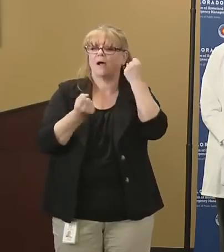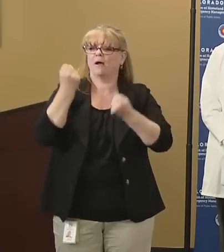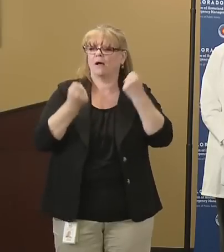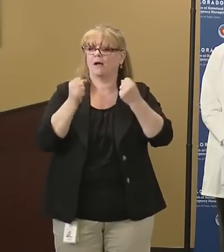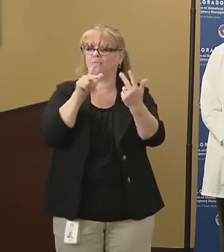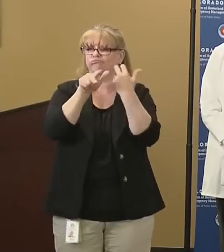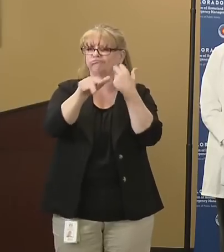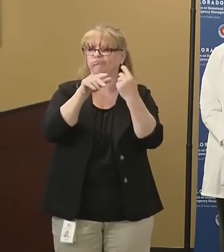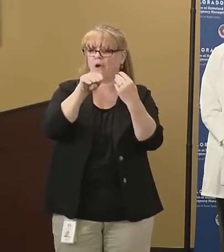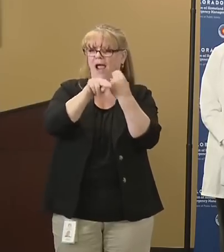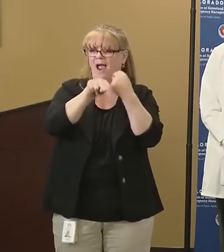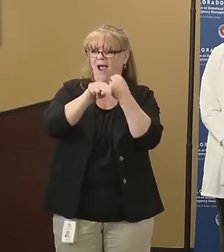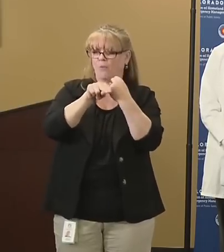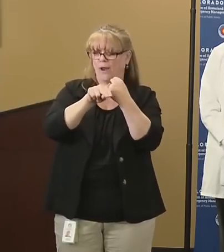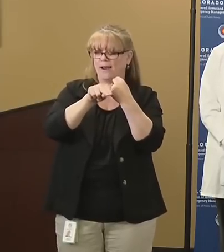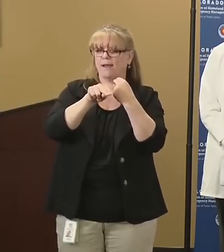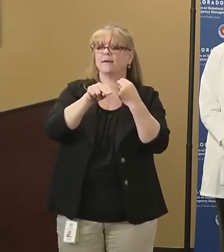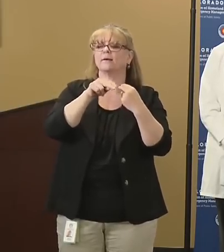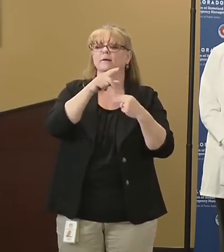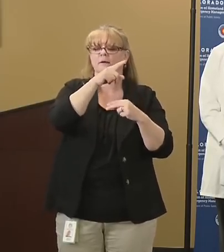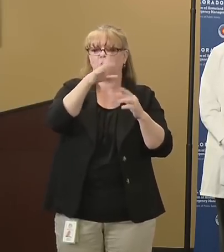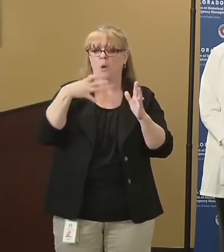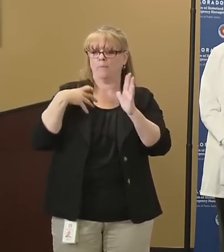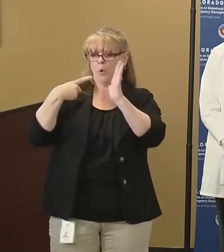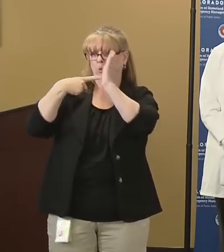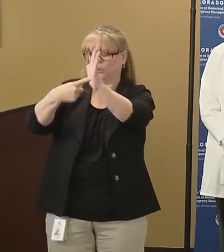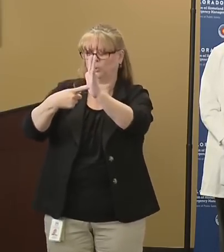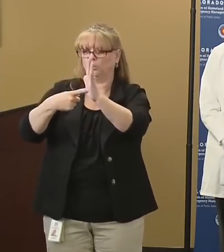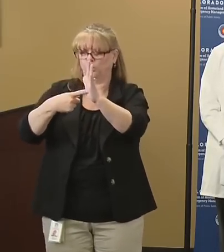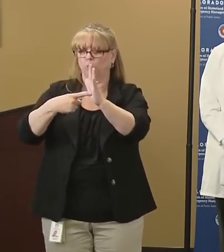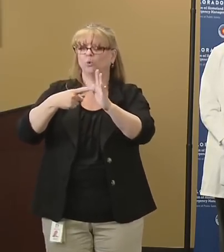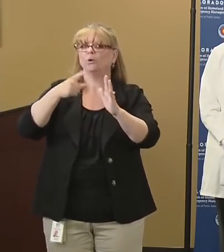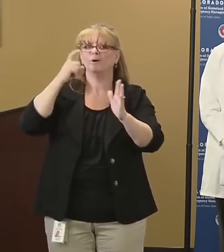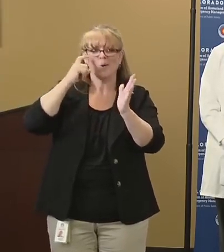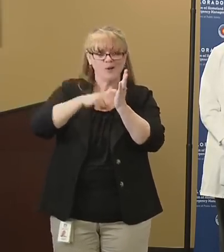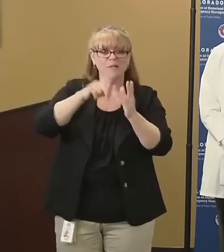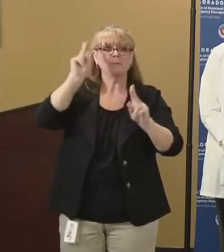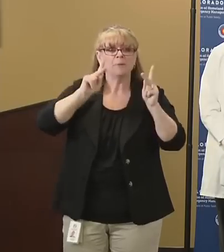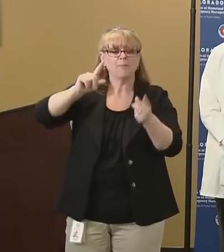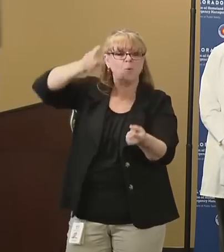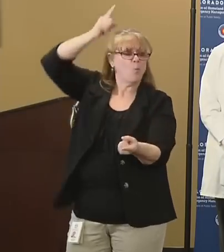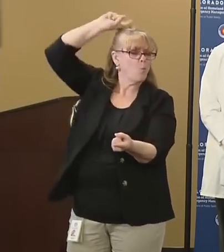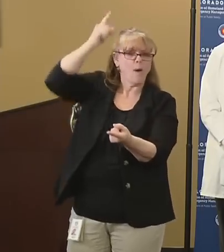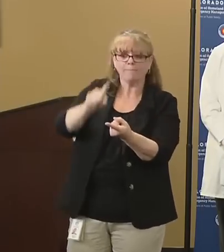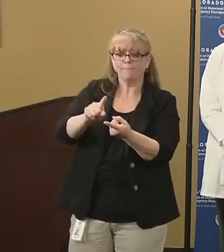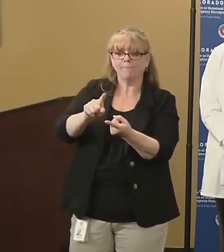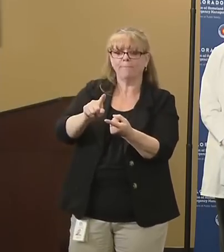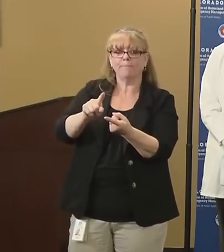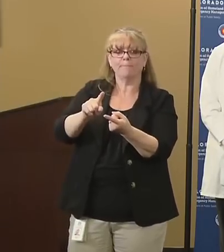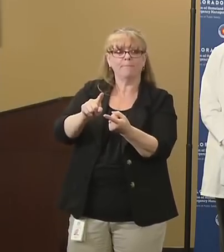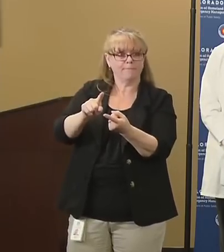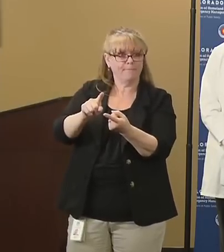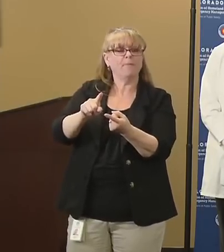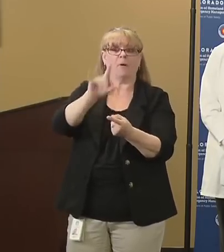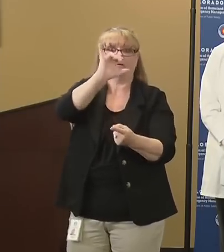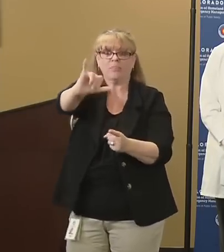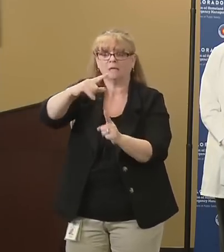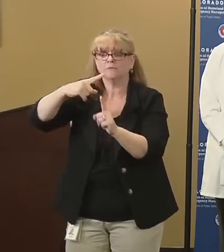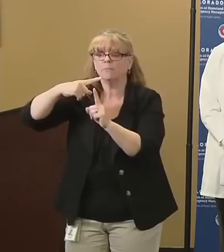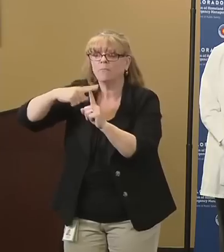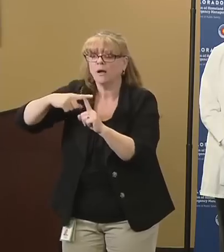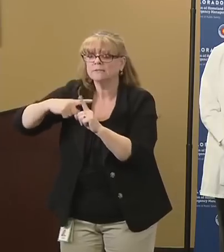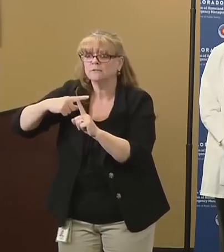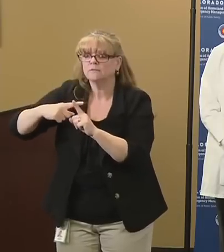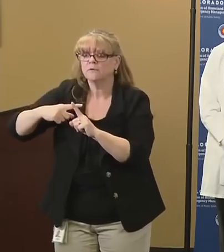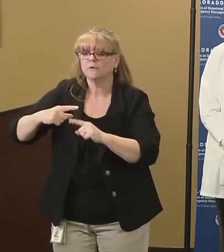shows a significant decrease since the closure order. That's some encouraging news. Now, traffic isn't a perfect proxy because